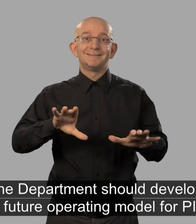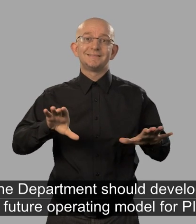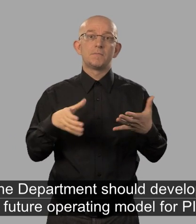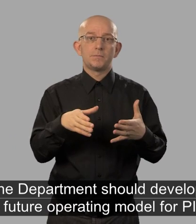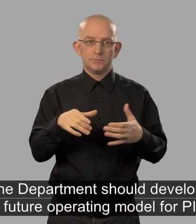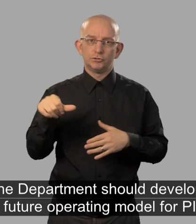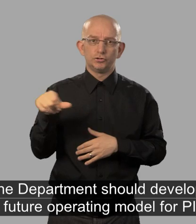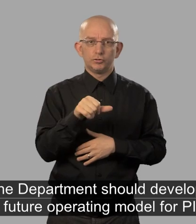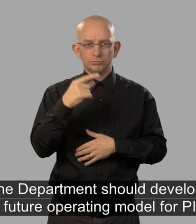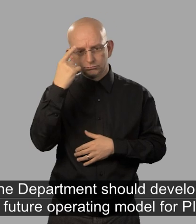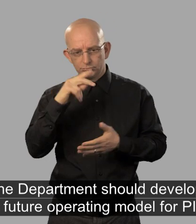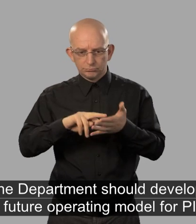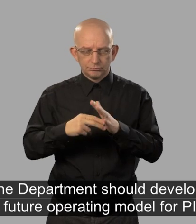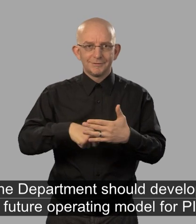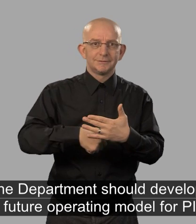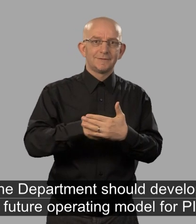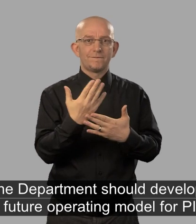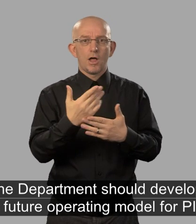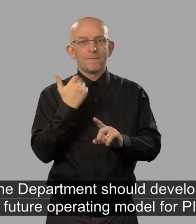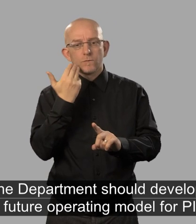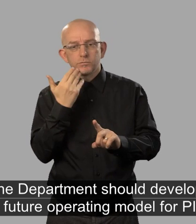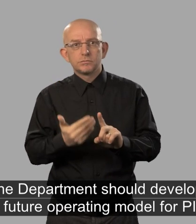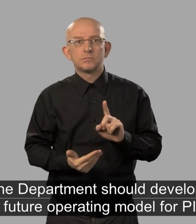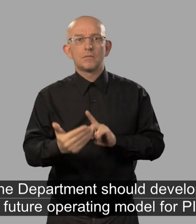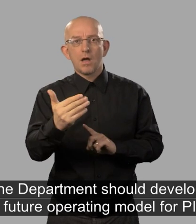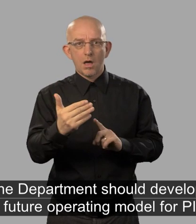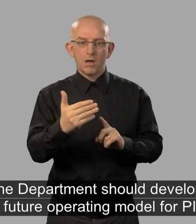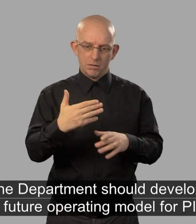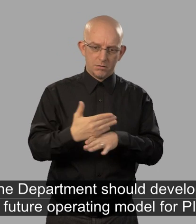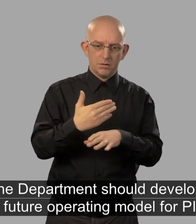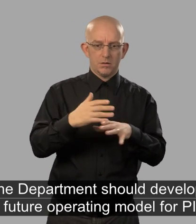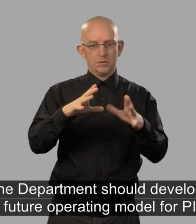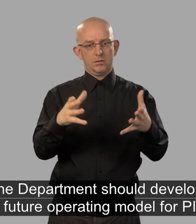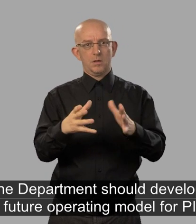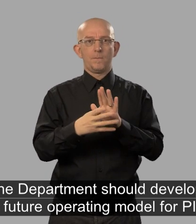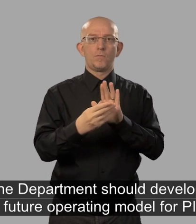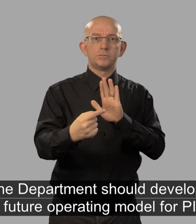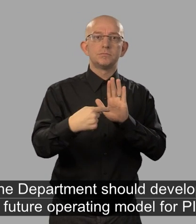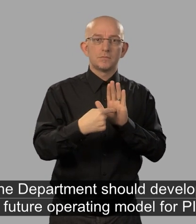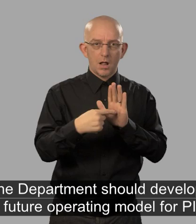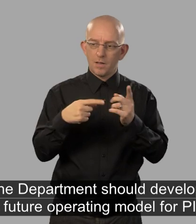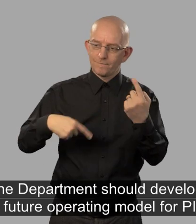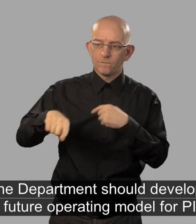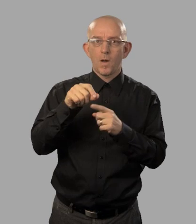The department should develop its future operating model for PIP along these lines.